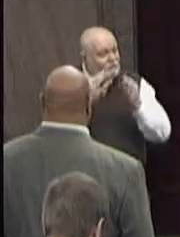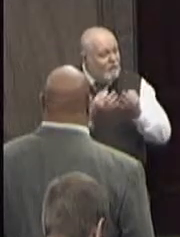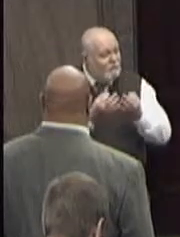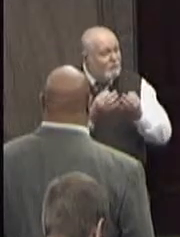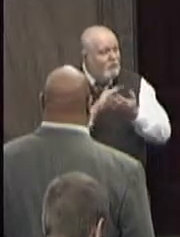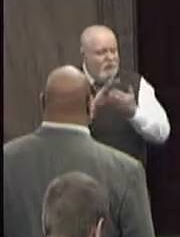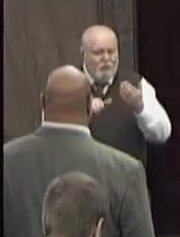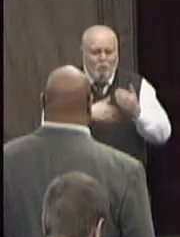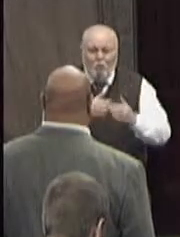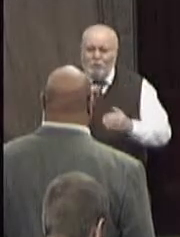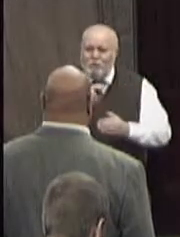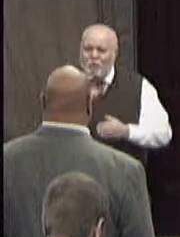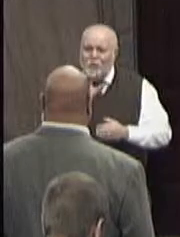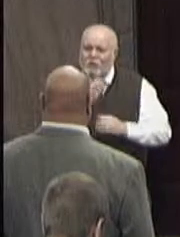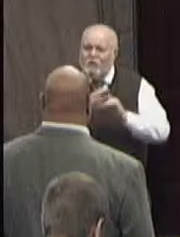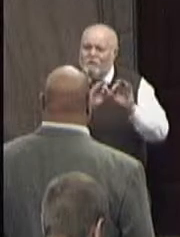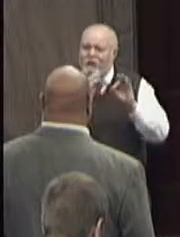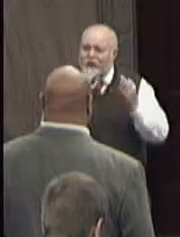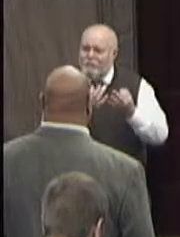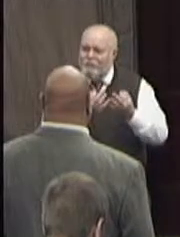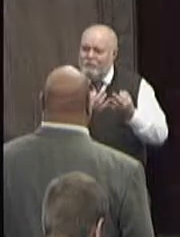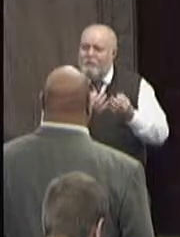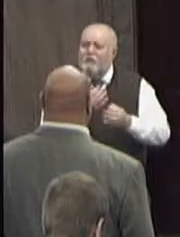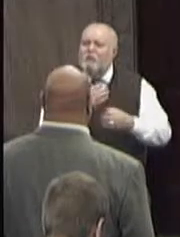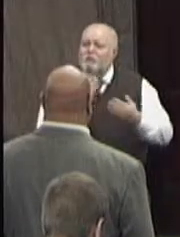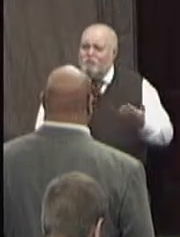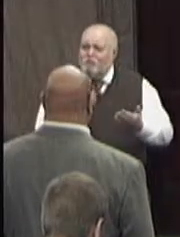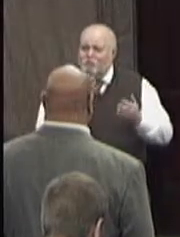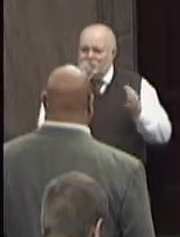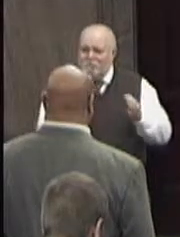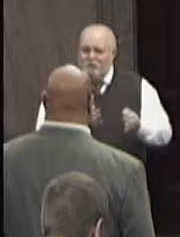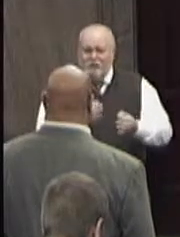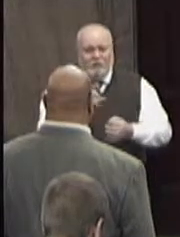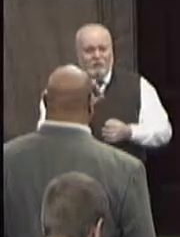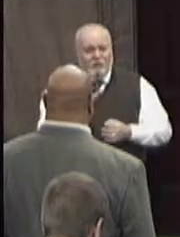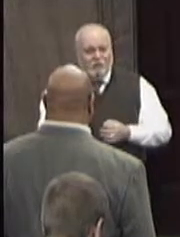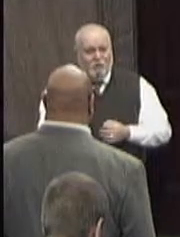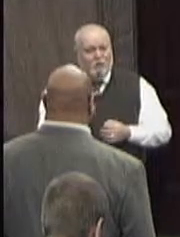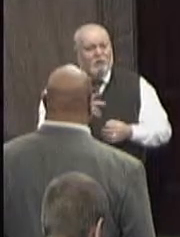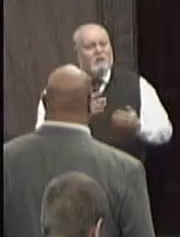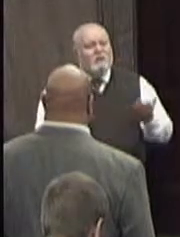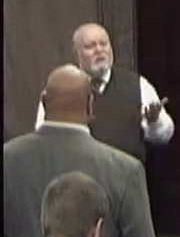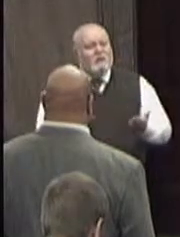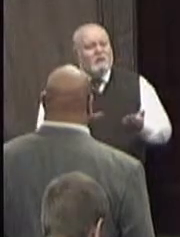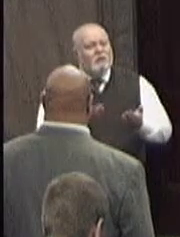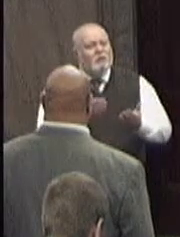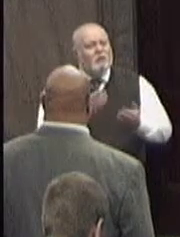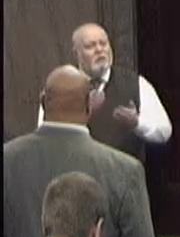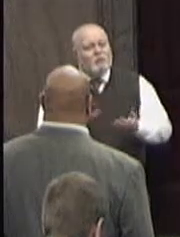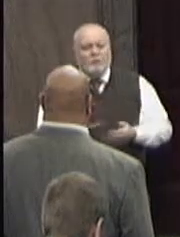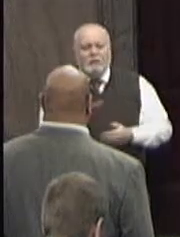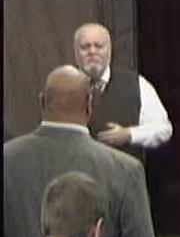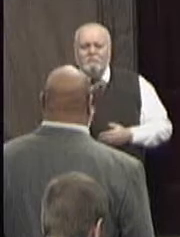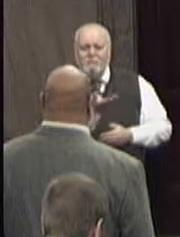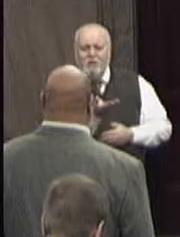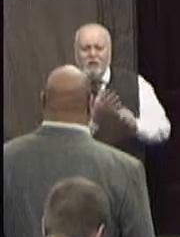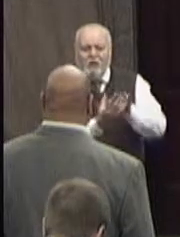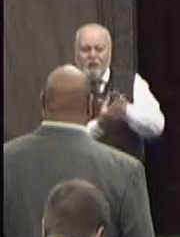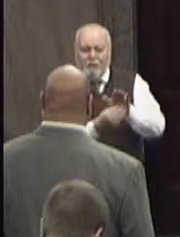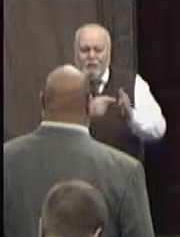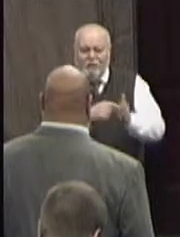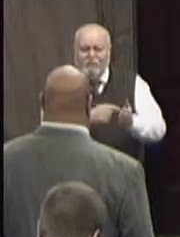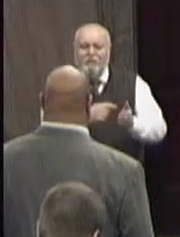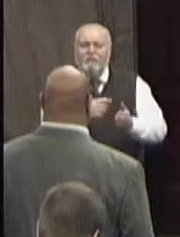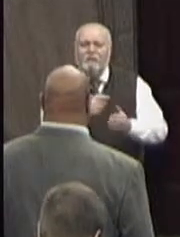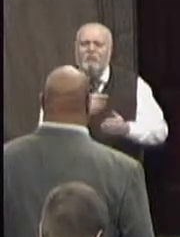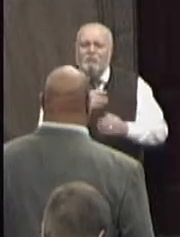and the whole Monroe County family. Be it further resolved that the clerk of the legislature is hereby directed to forward a copy of this resolution to the